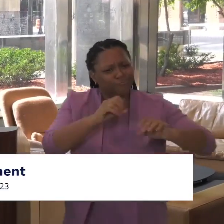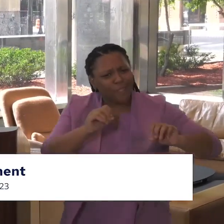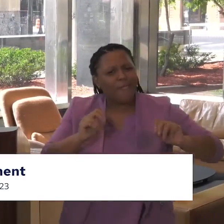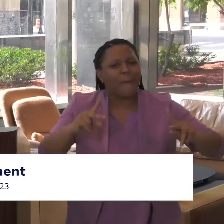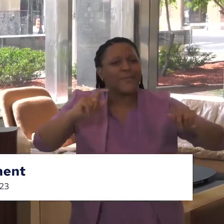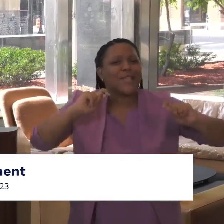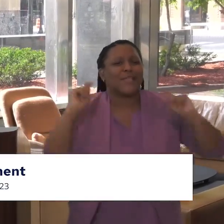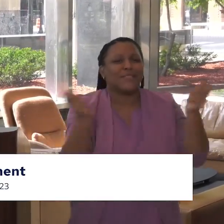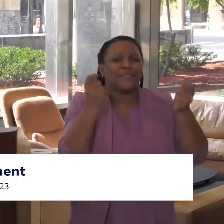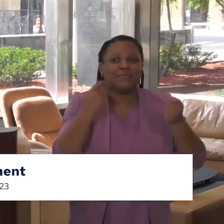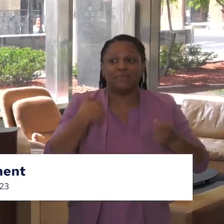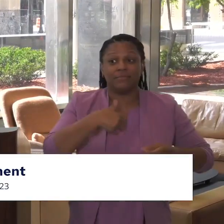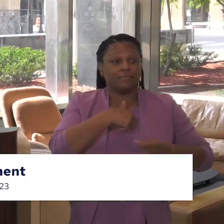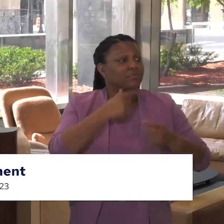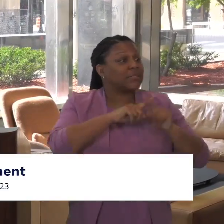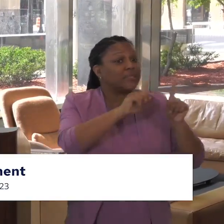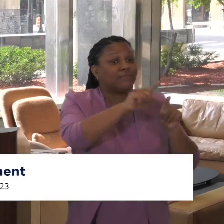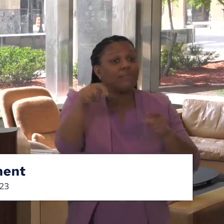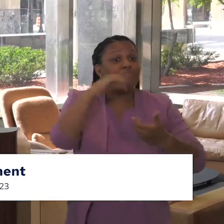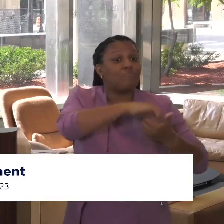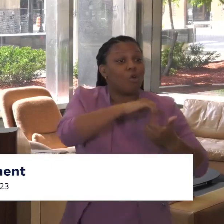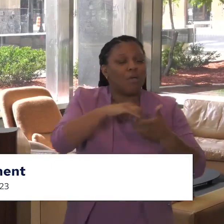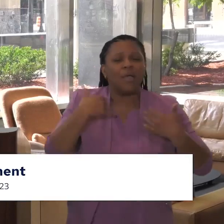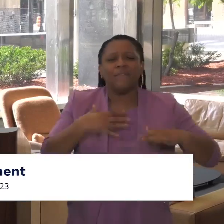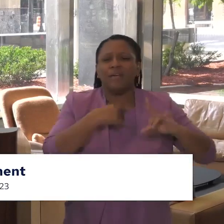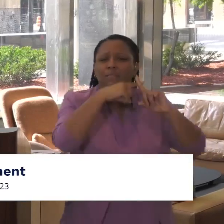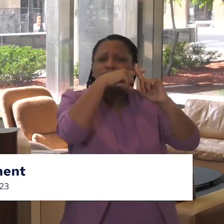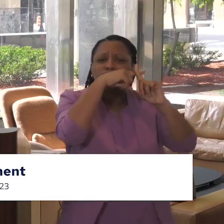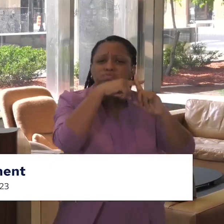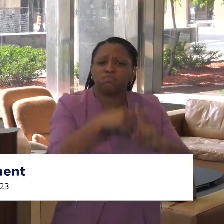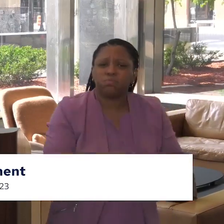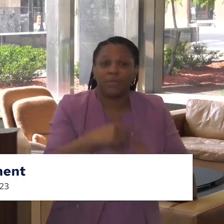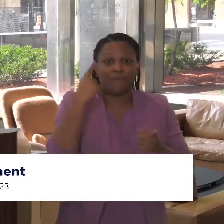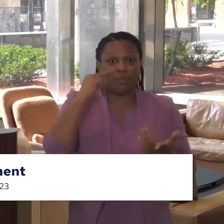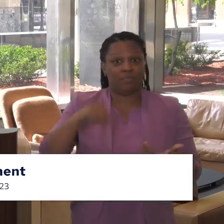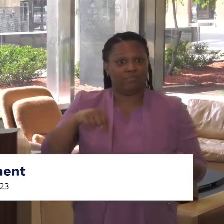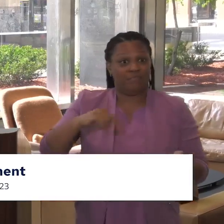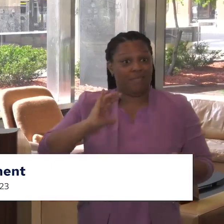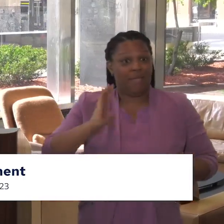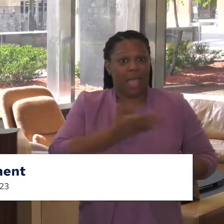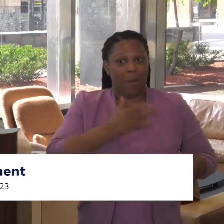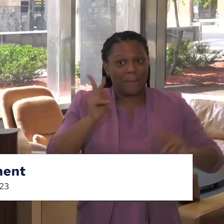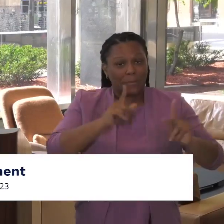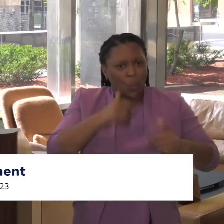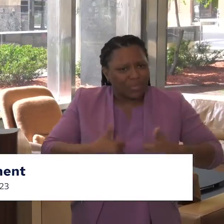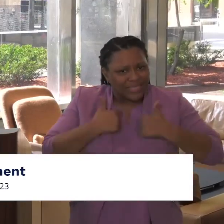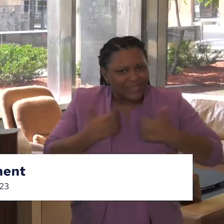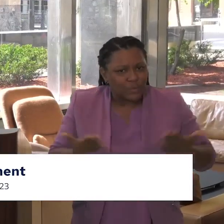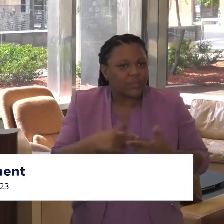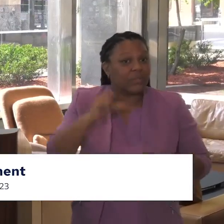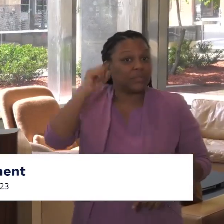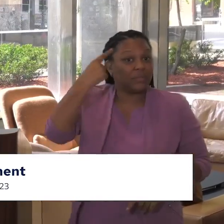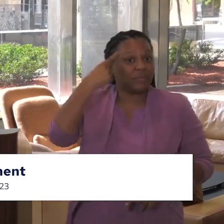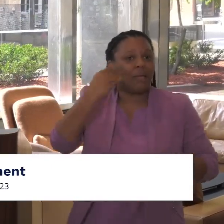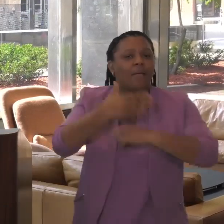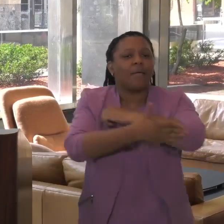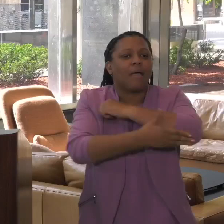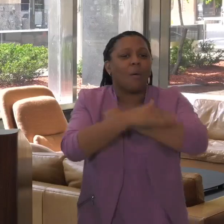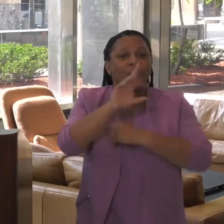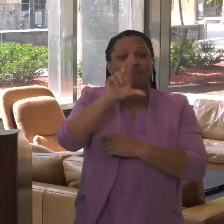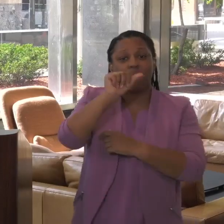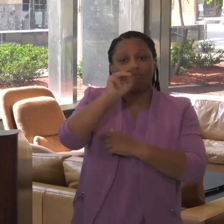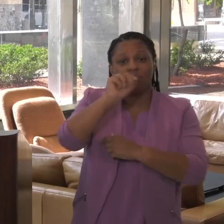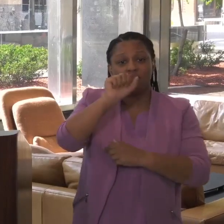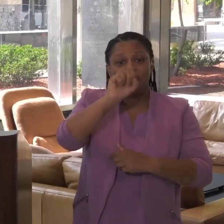going to do amazing things for our St. Paul and our Ramsey County residents. I tell people all the time that this work has to be